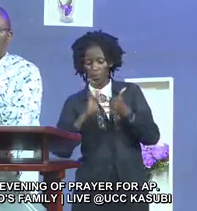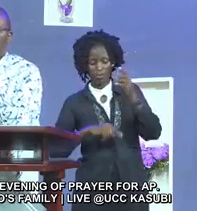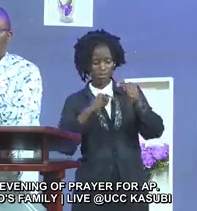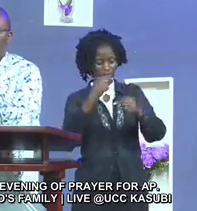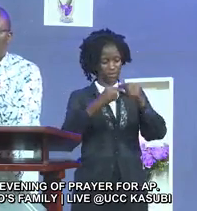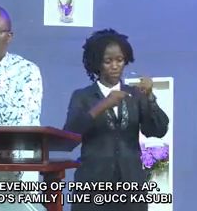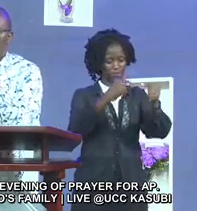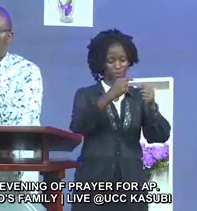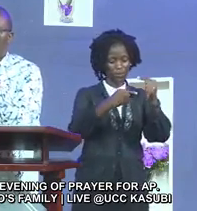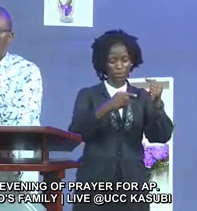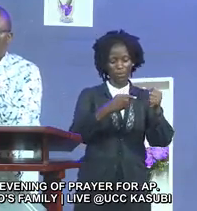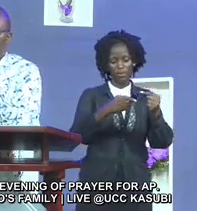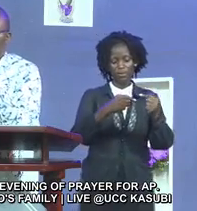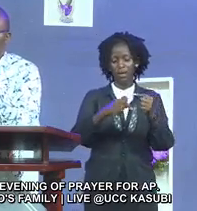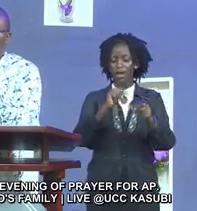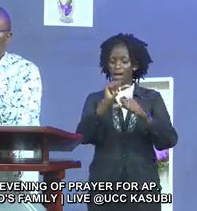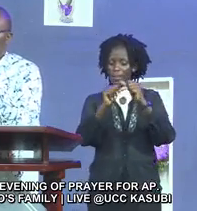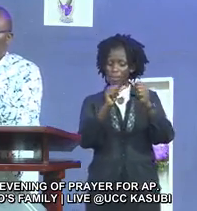If